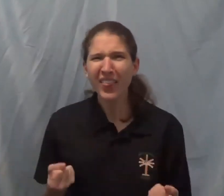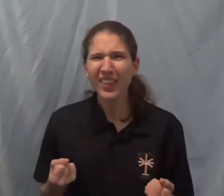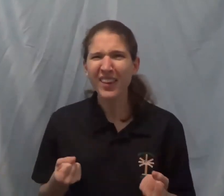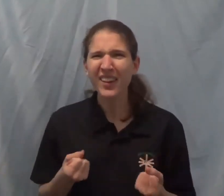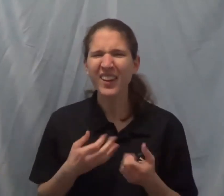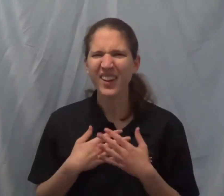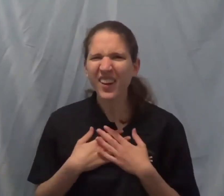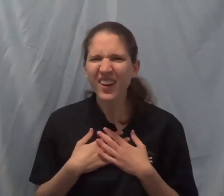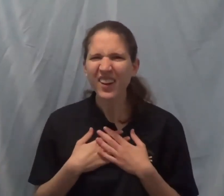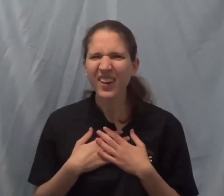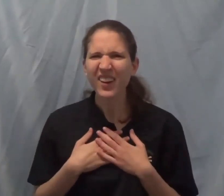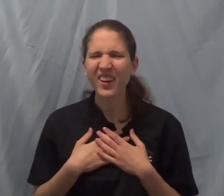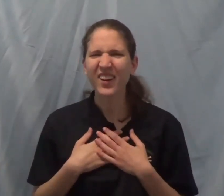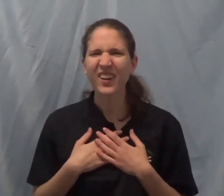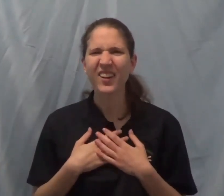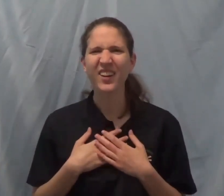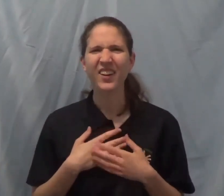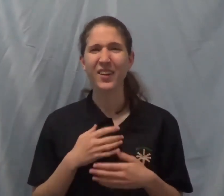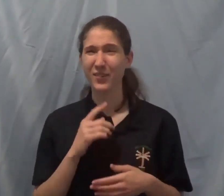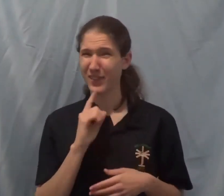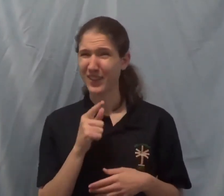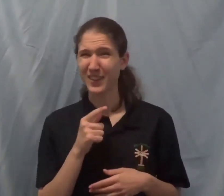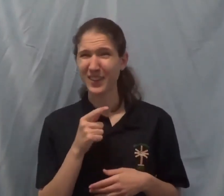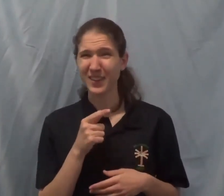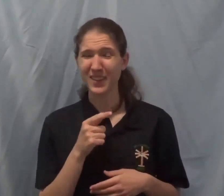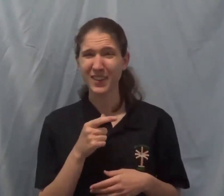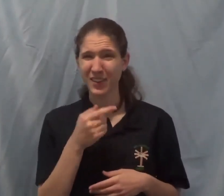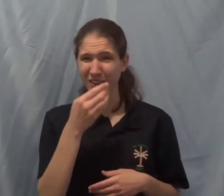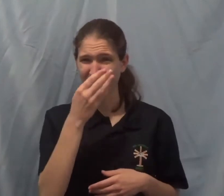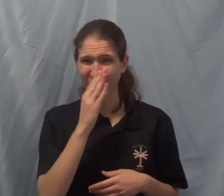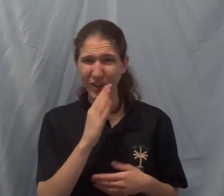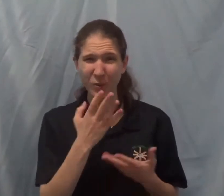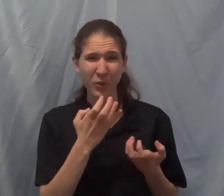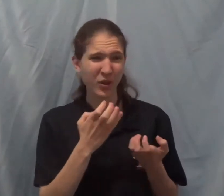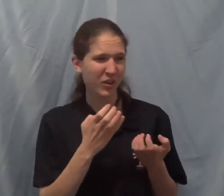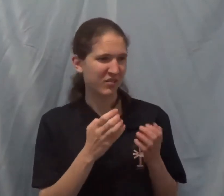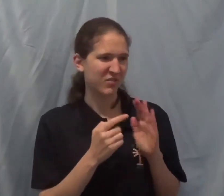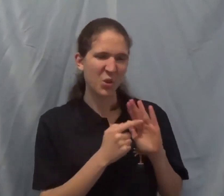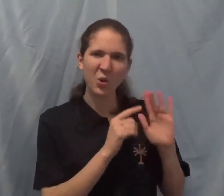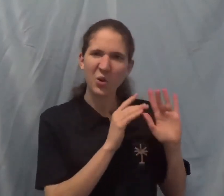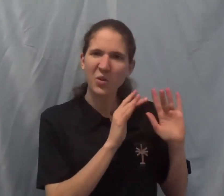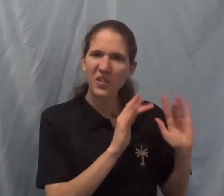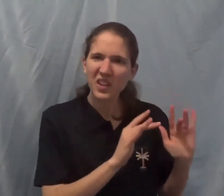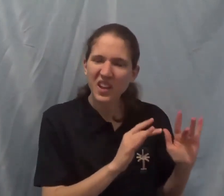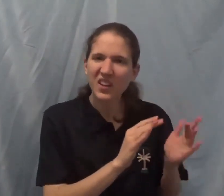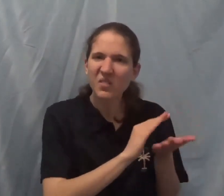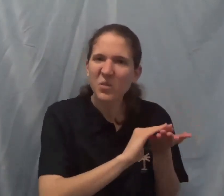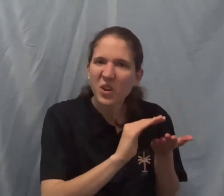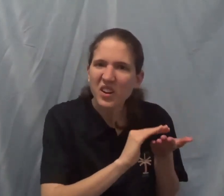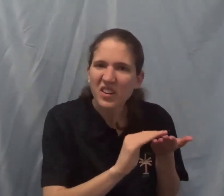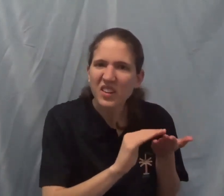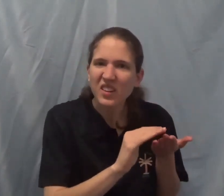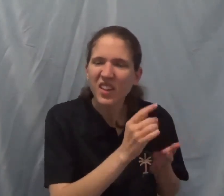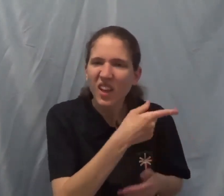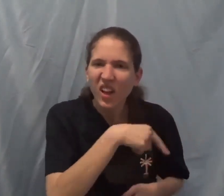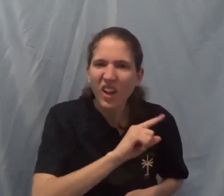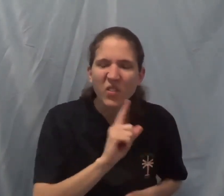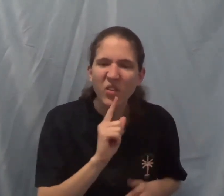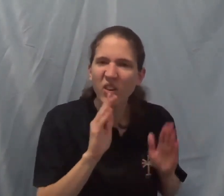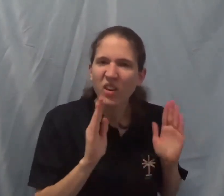of forgiving. Predicated on the priest, you know, not snoring or saying, you did what? You know, if he's hard of hearing, you know,